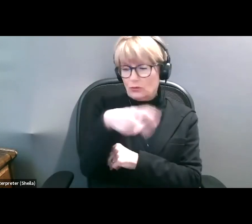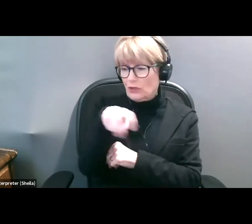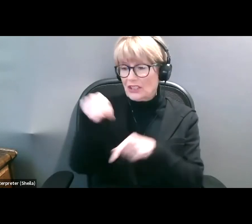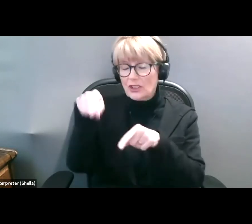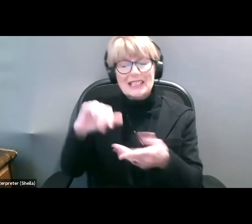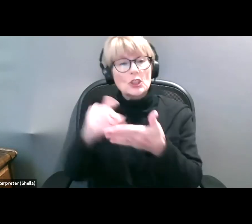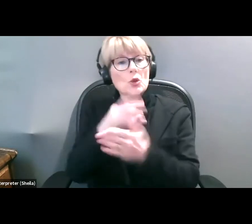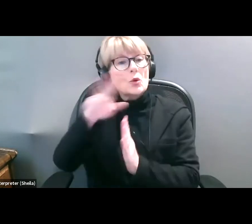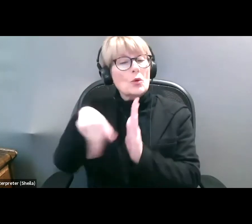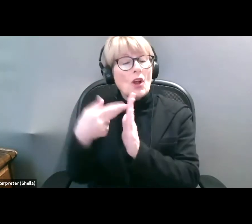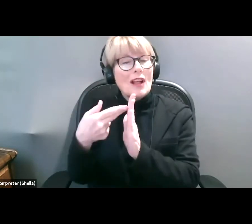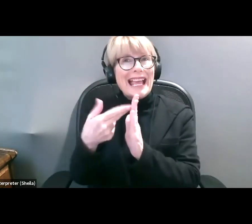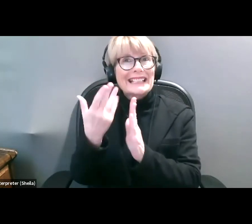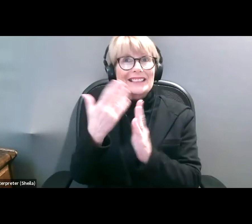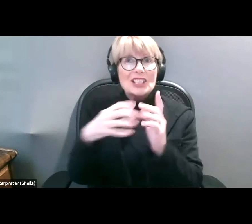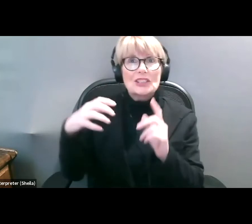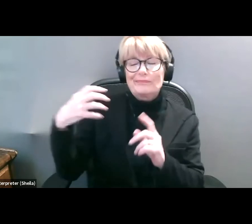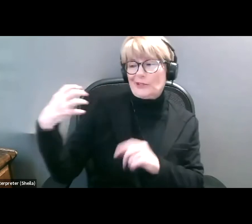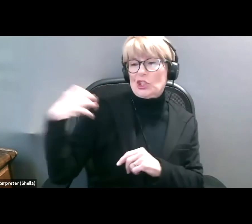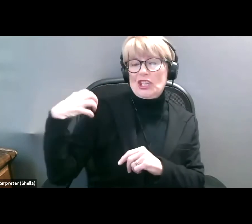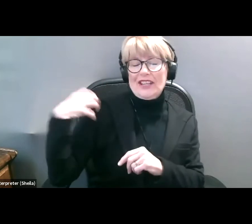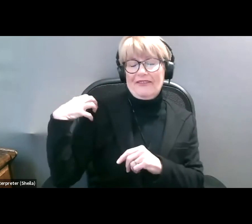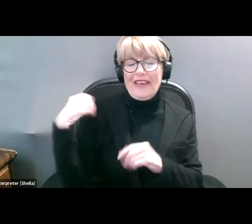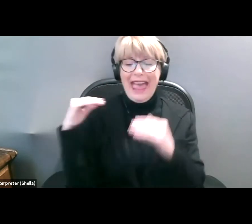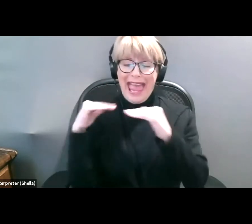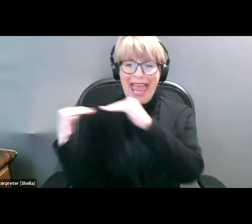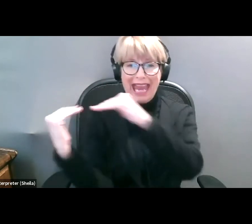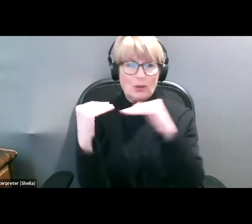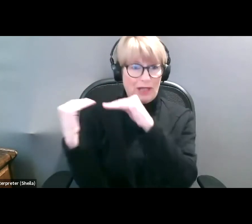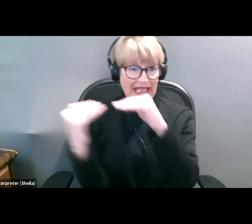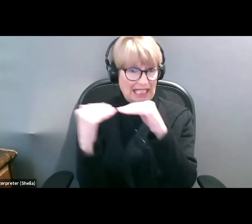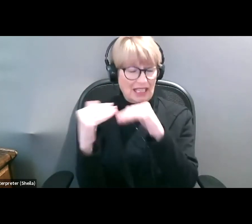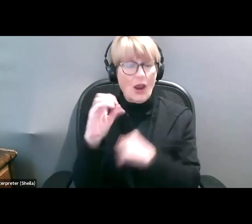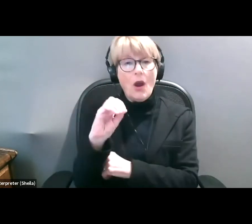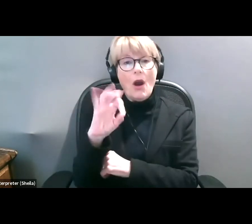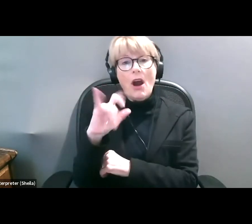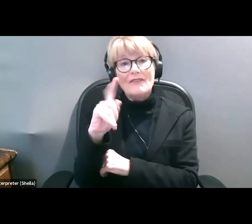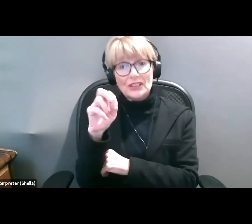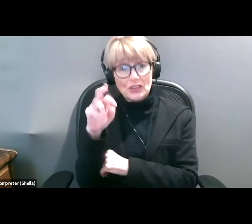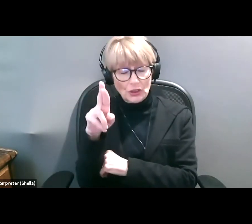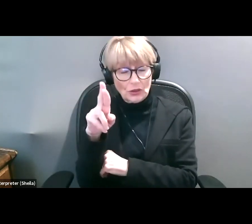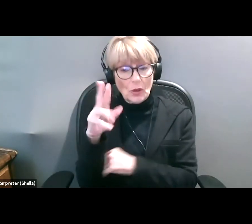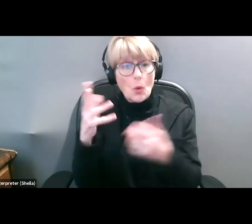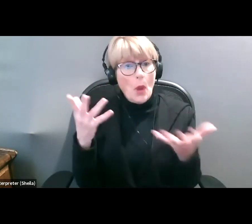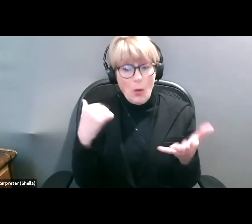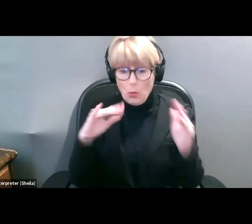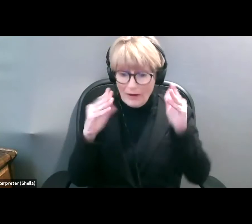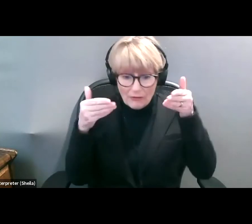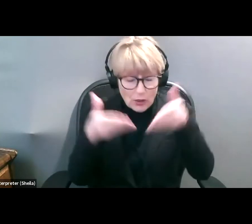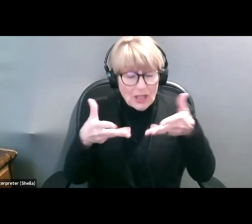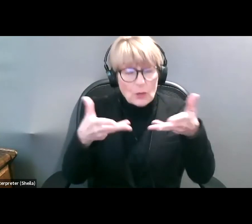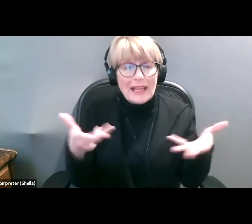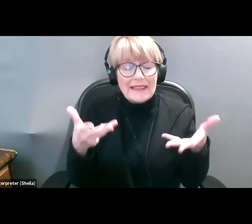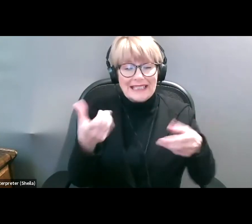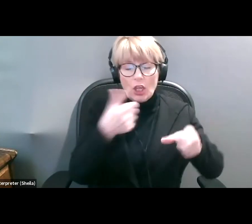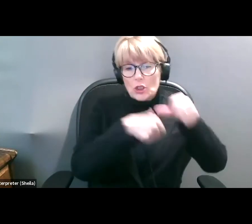equity officer. And what we began to focus on were the social and structural determinants